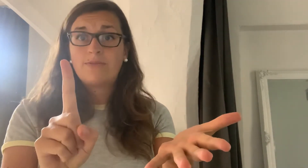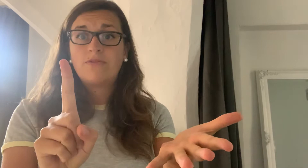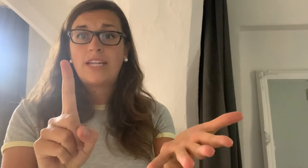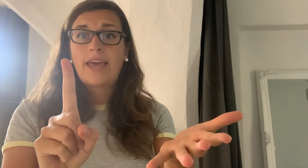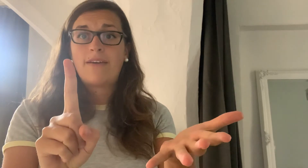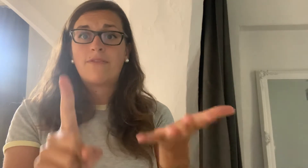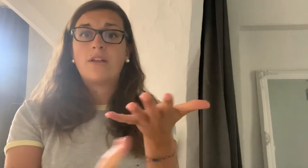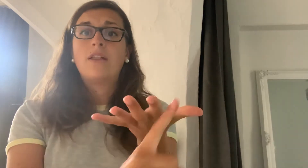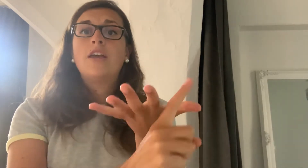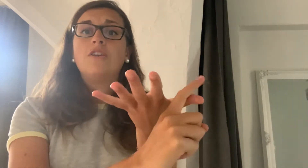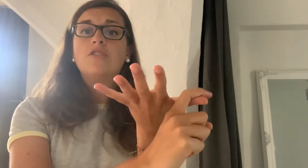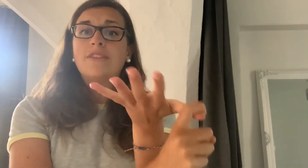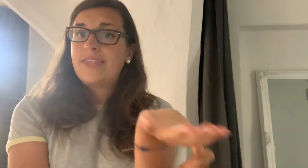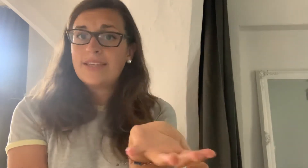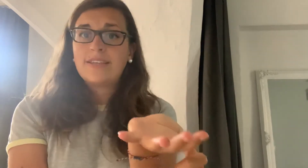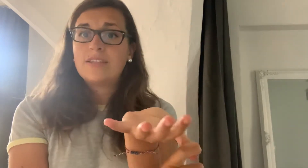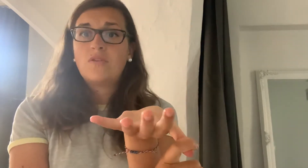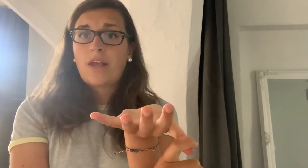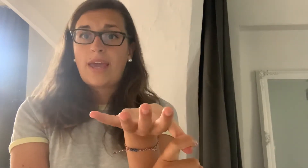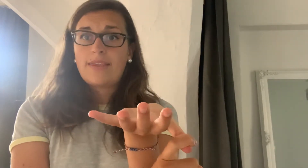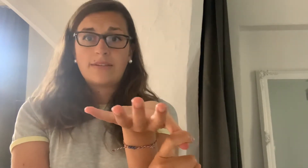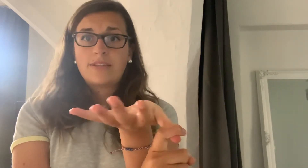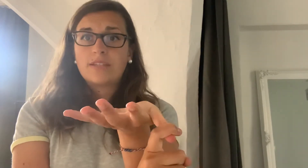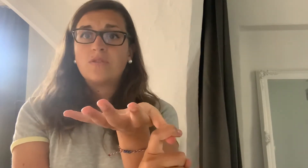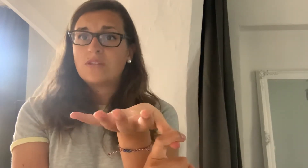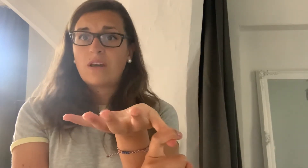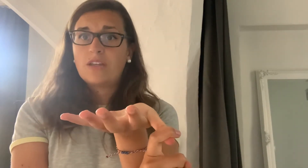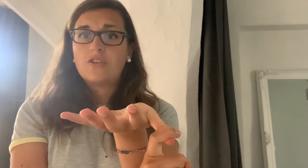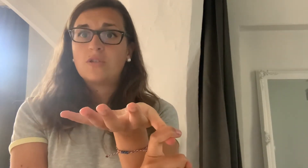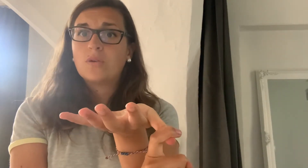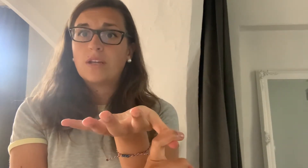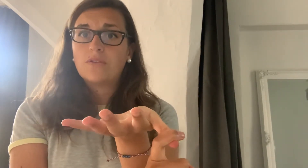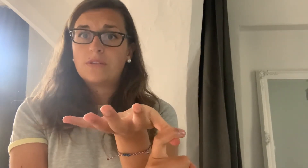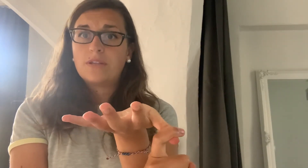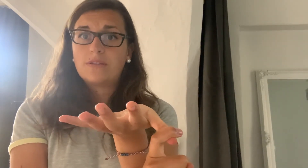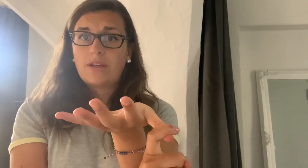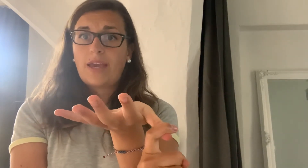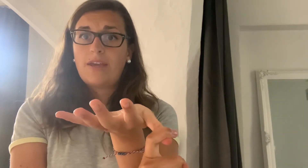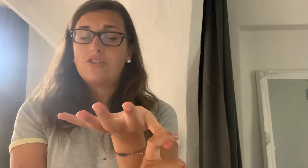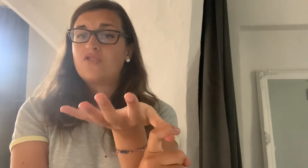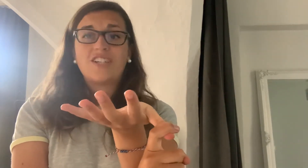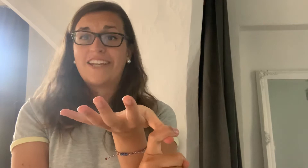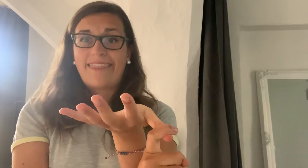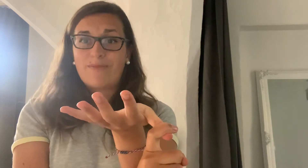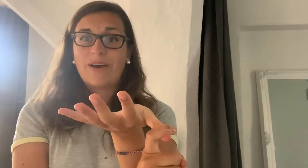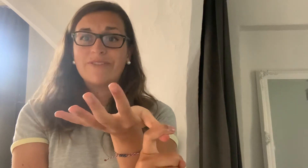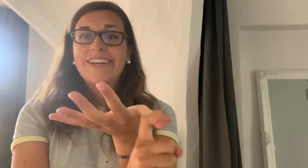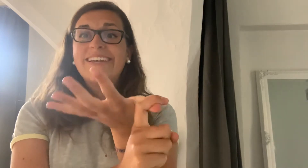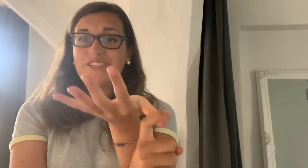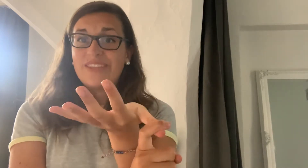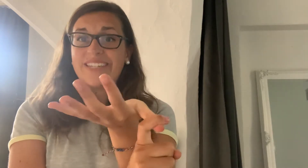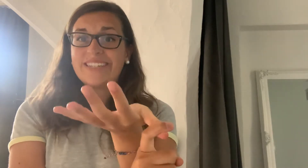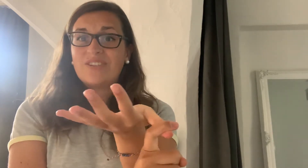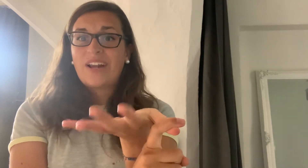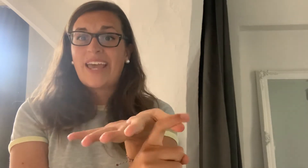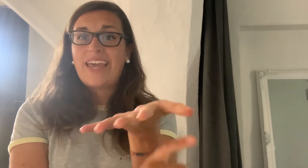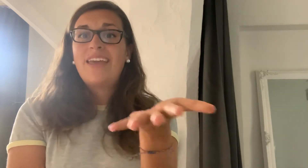really careful. This is not A, that's not a sign, you're just talking nonsense, okay? You're just stretching your thumb out. So this is not A, you